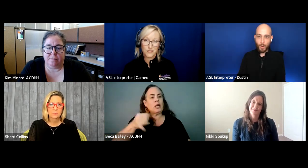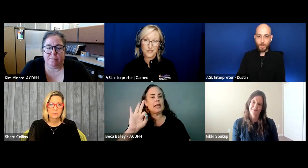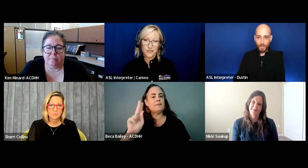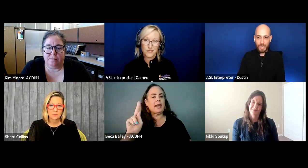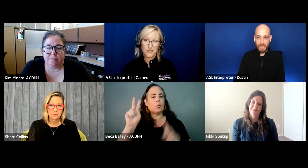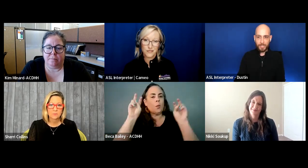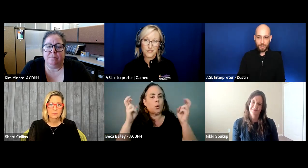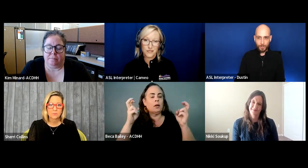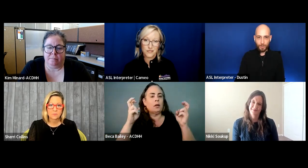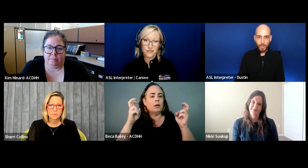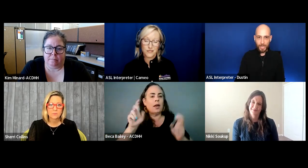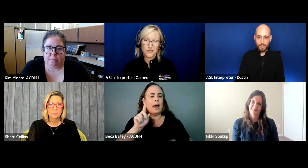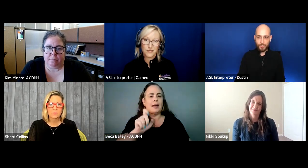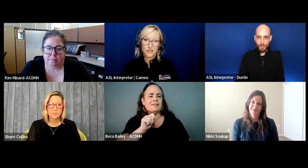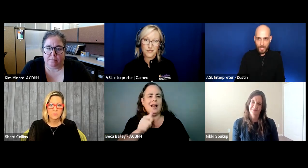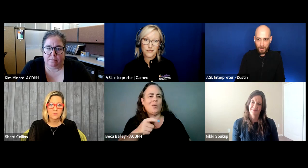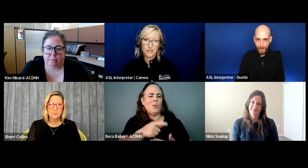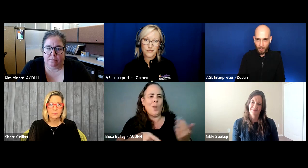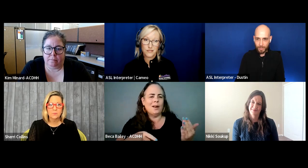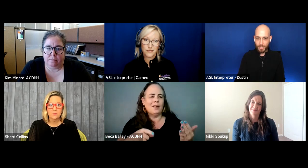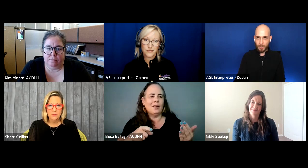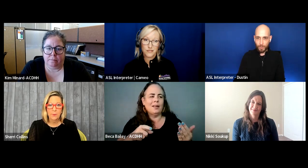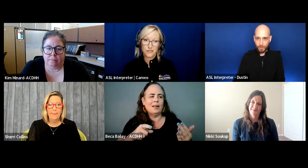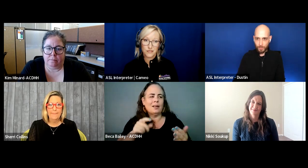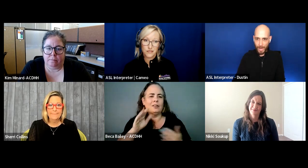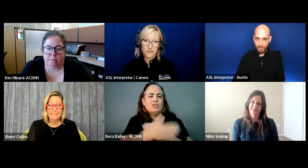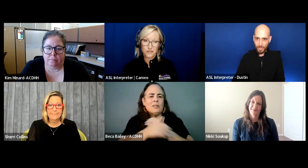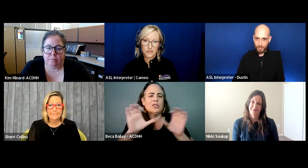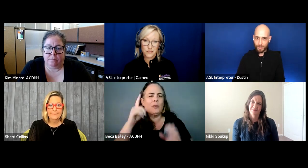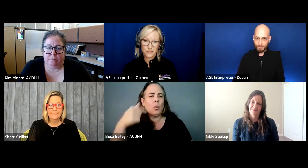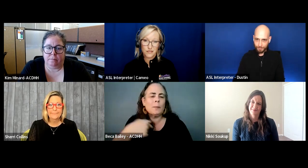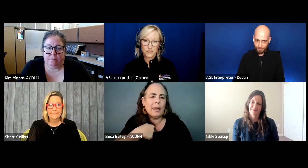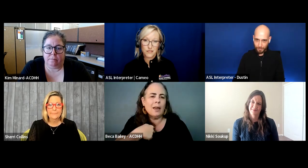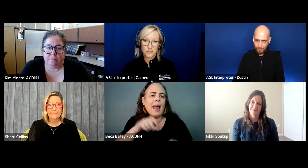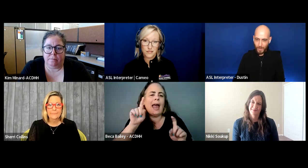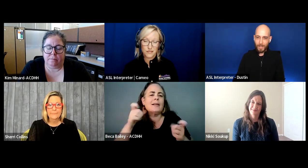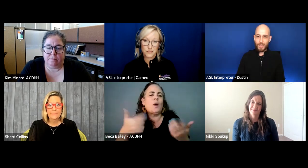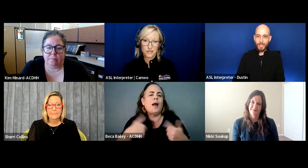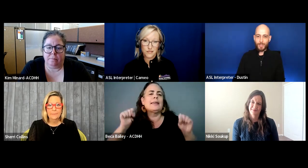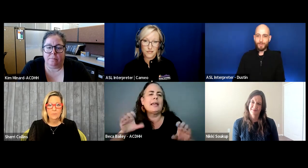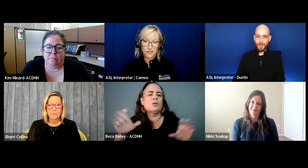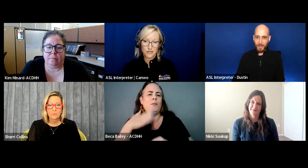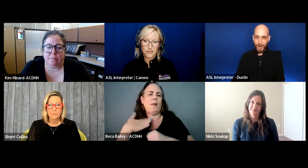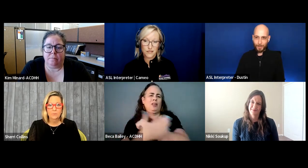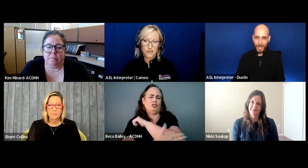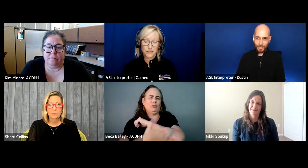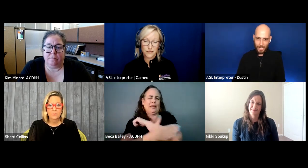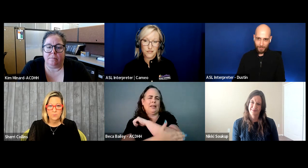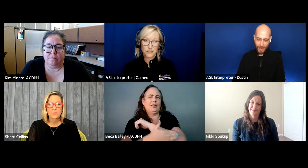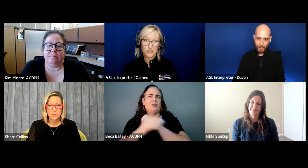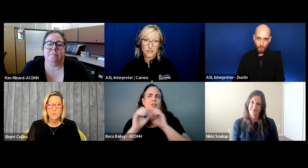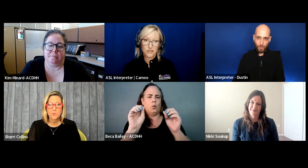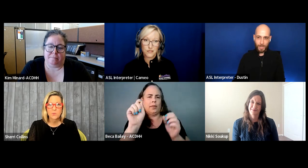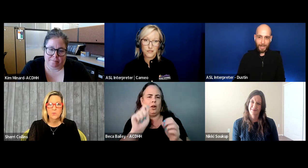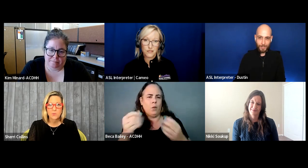talk about. What we really need to do is to think about universal access. You have to think about